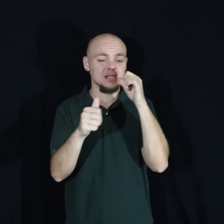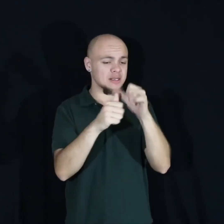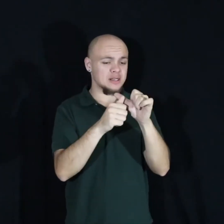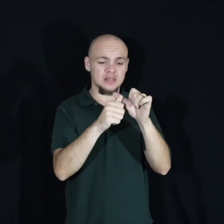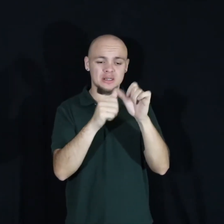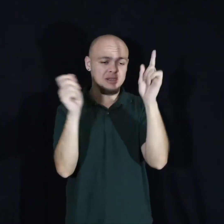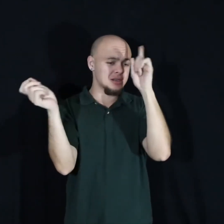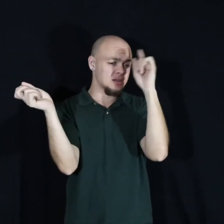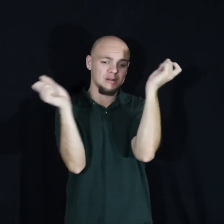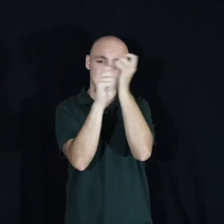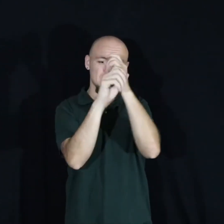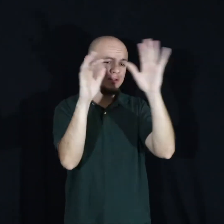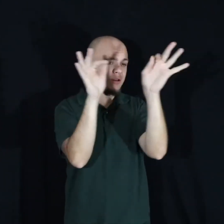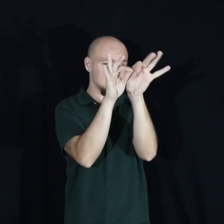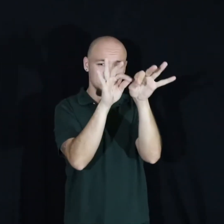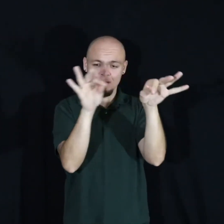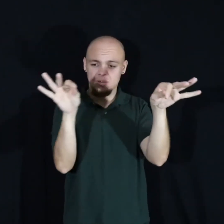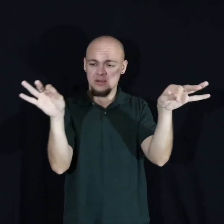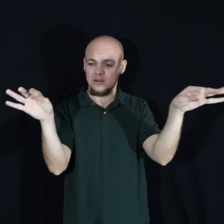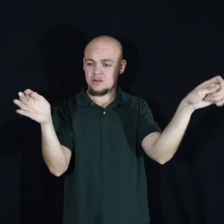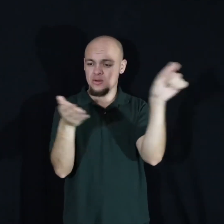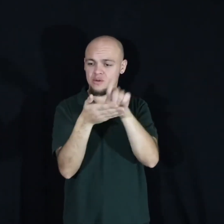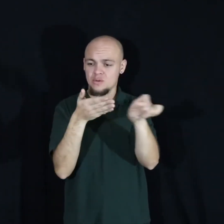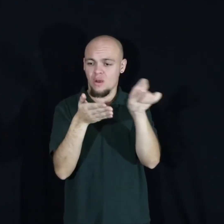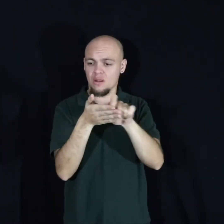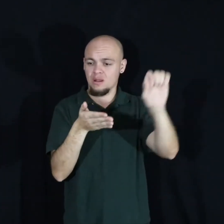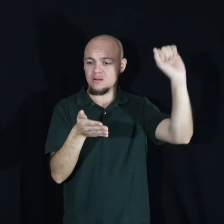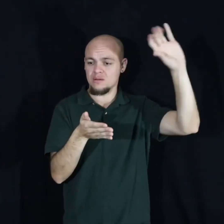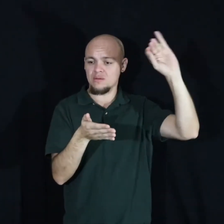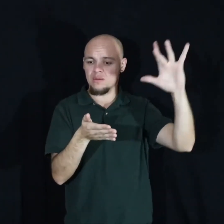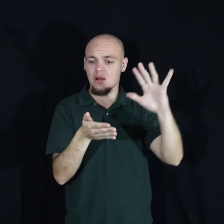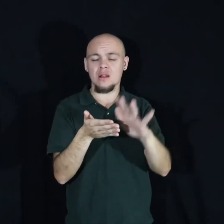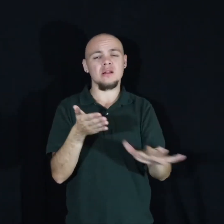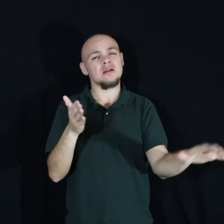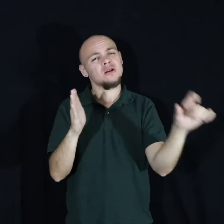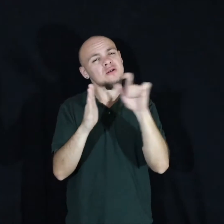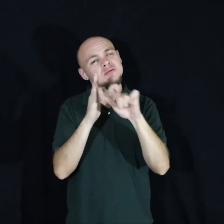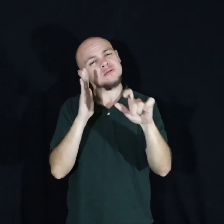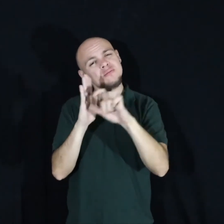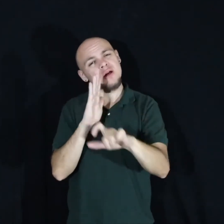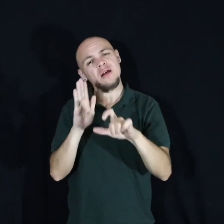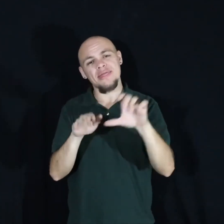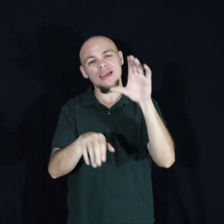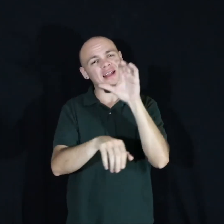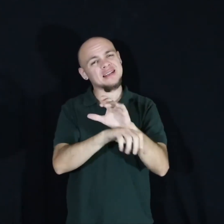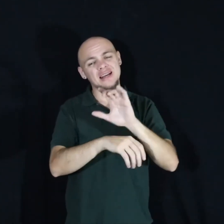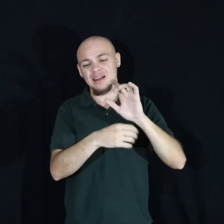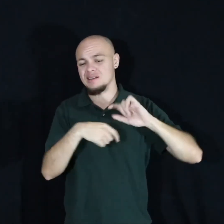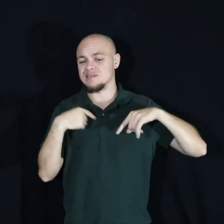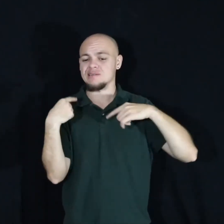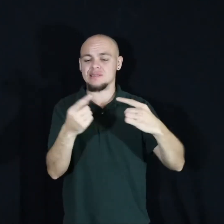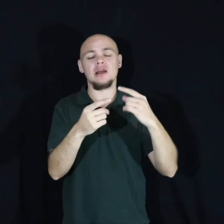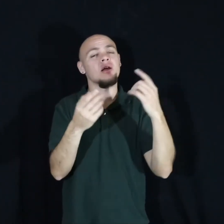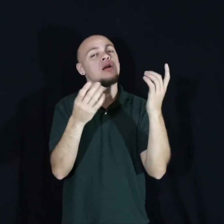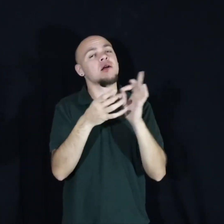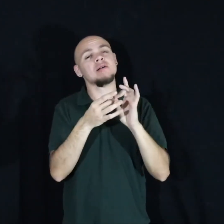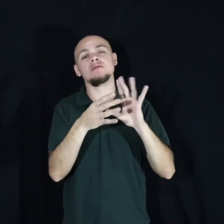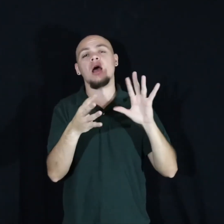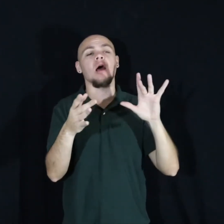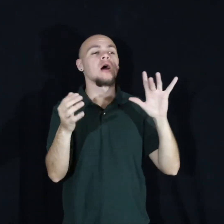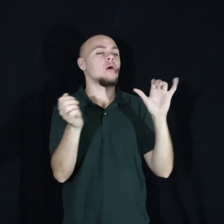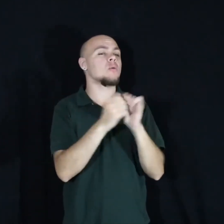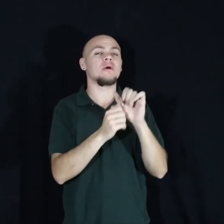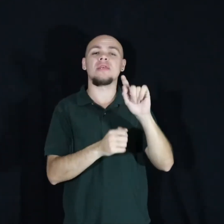them across that first sunrise. He spit bars that would imprison the night till he set it free to darken the day with twilight,